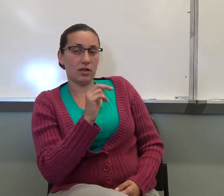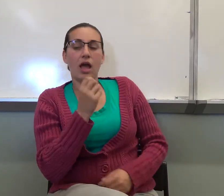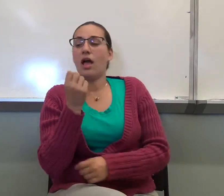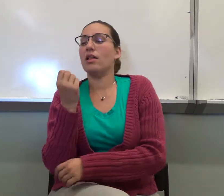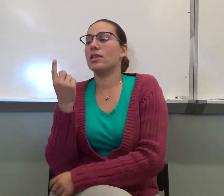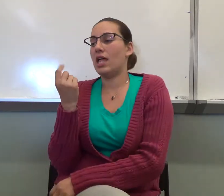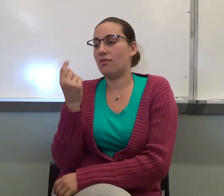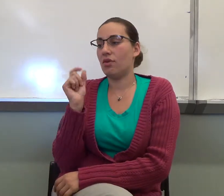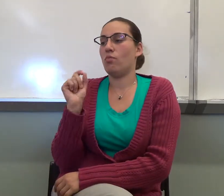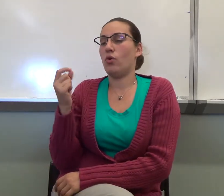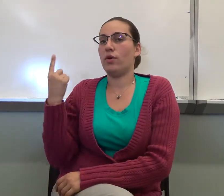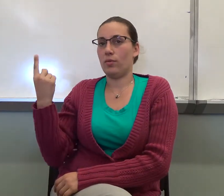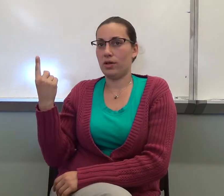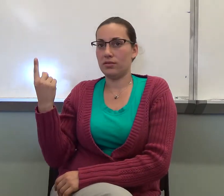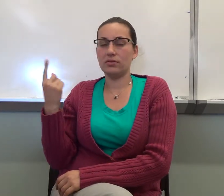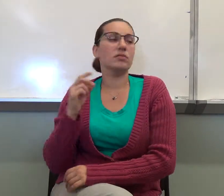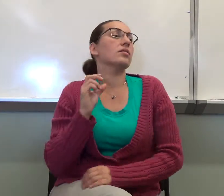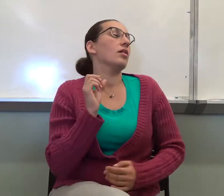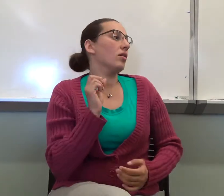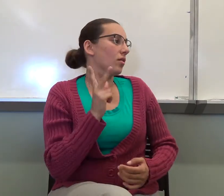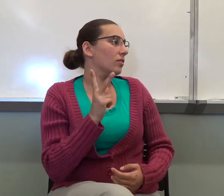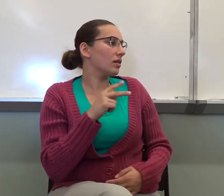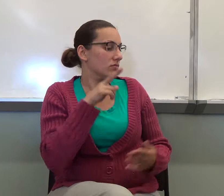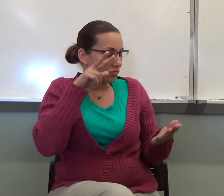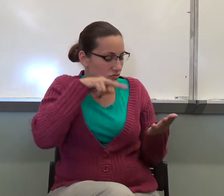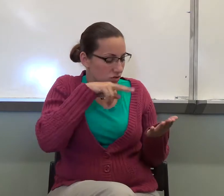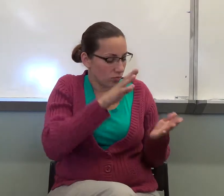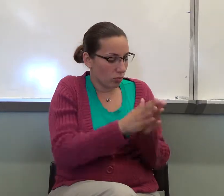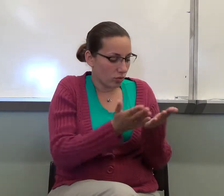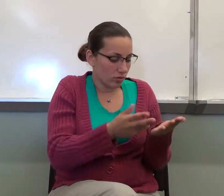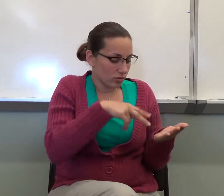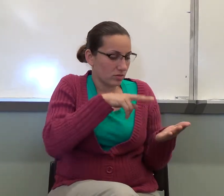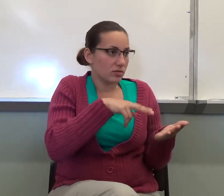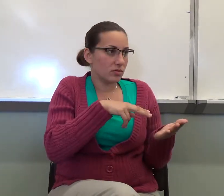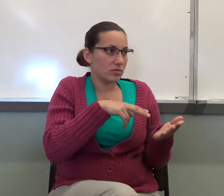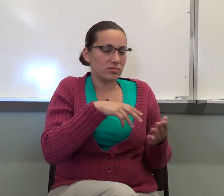11.1. That wasn't the same thing, I don't think. Yeah, you get 11.1 and